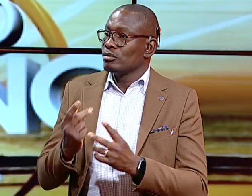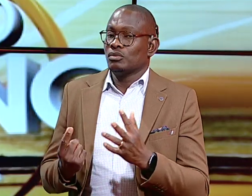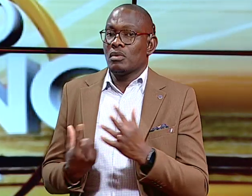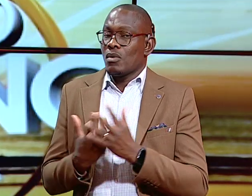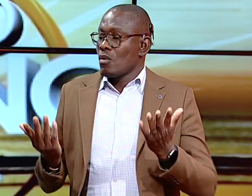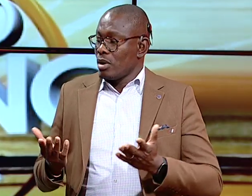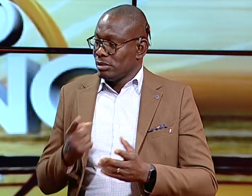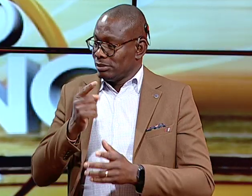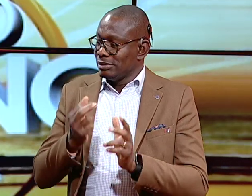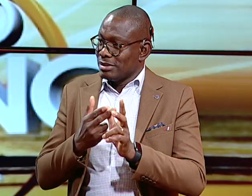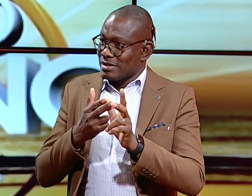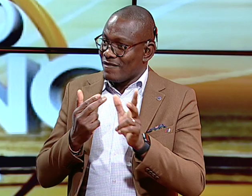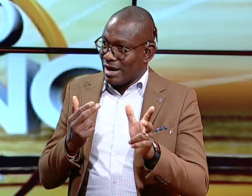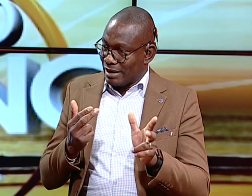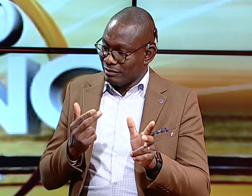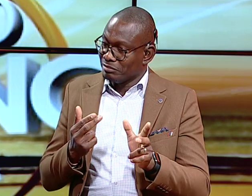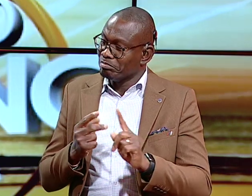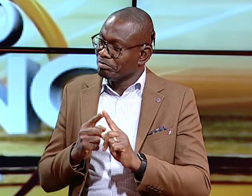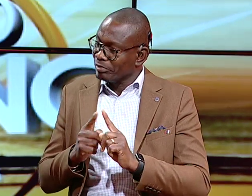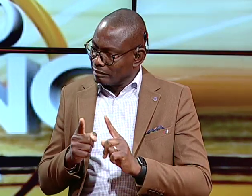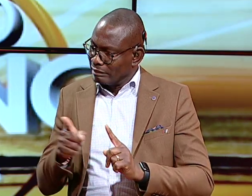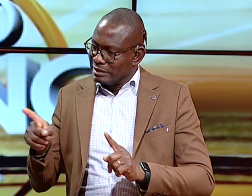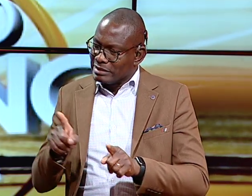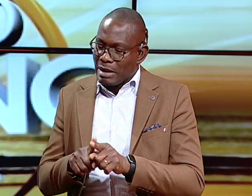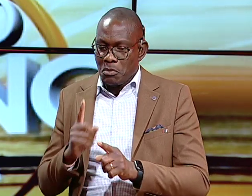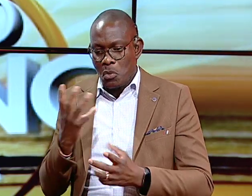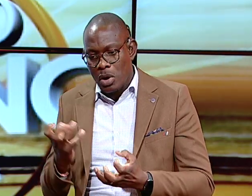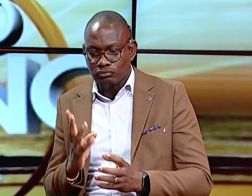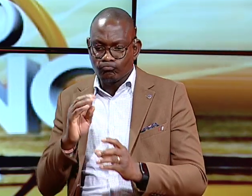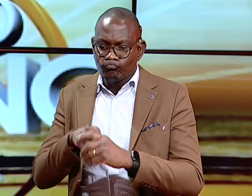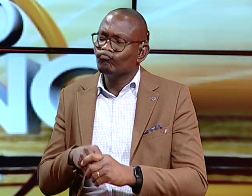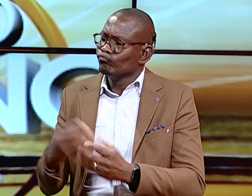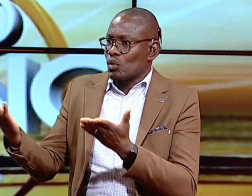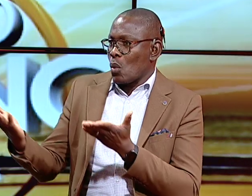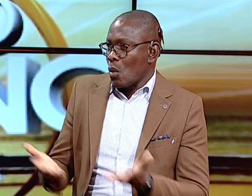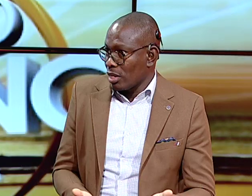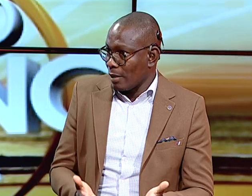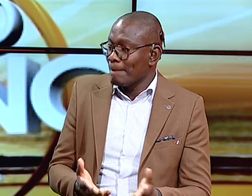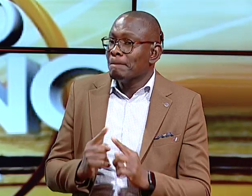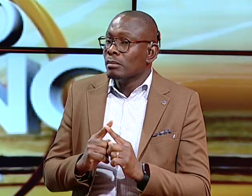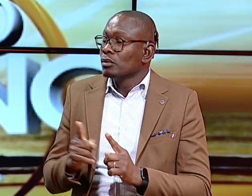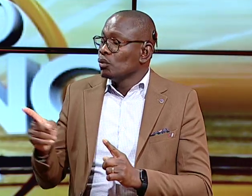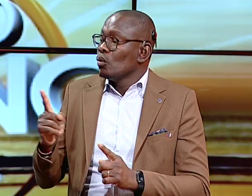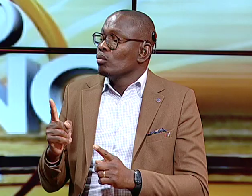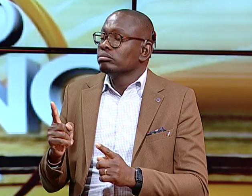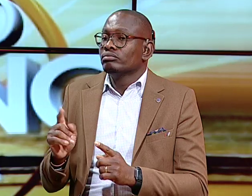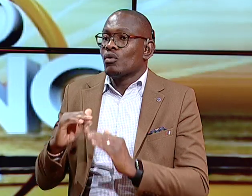Today was the launch of International Week of Deaf People, and we were launching this at the